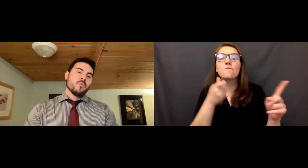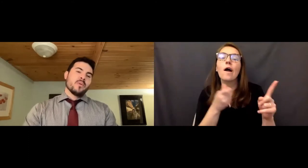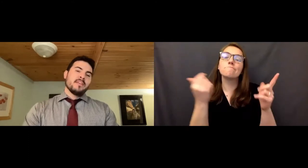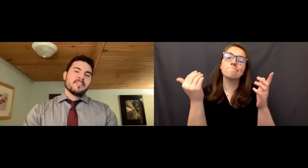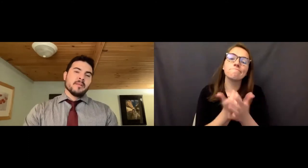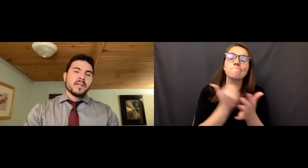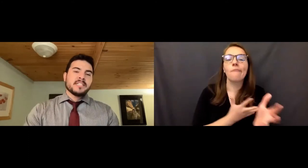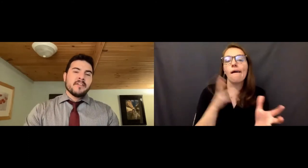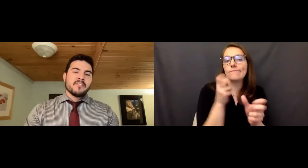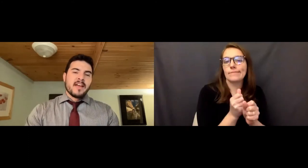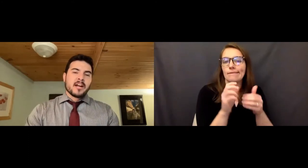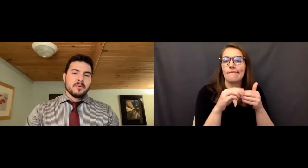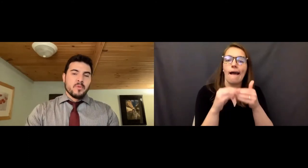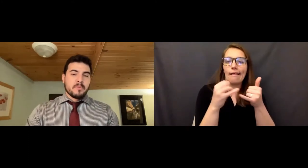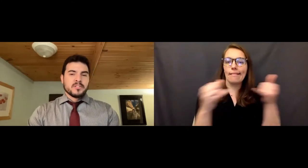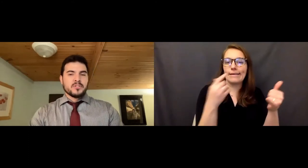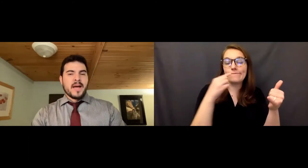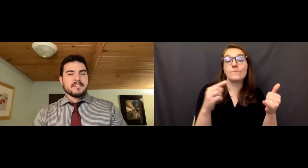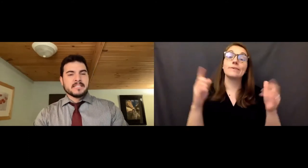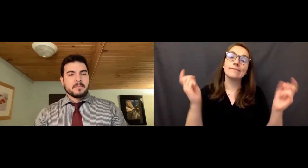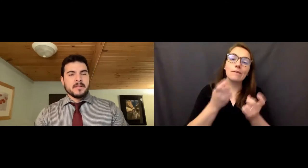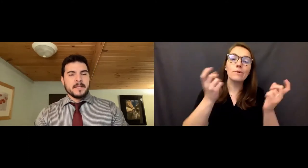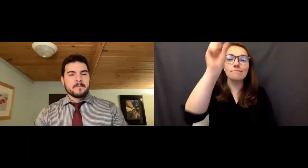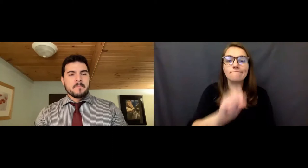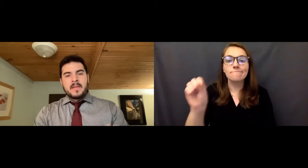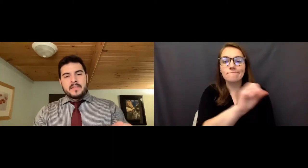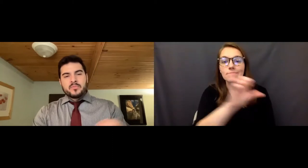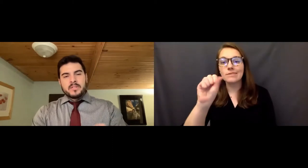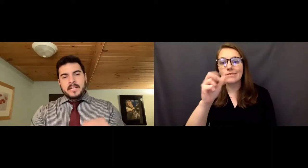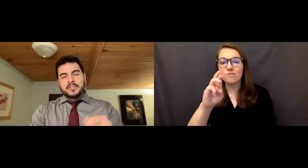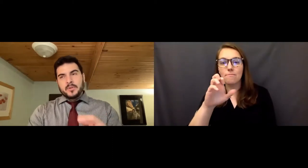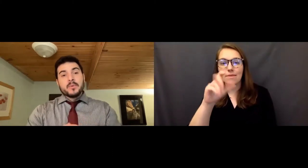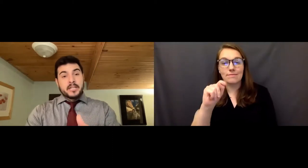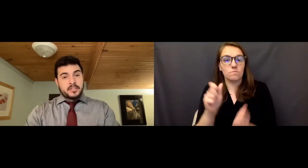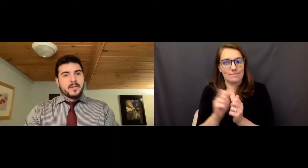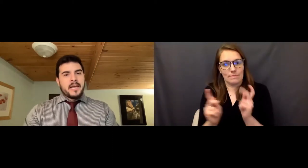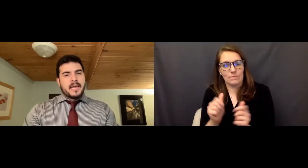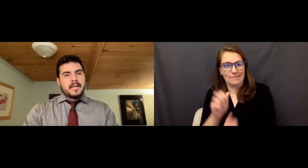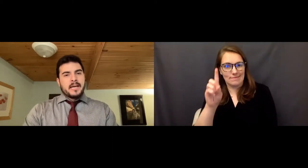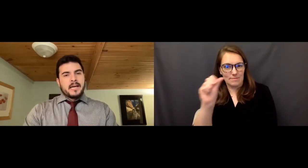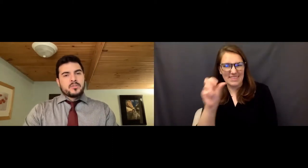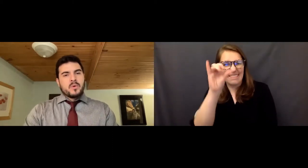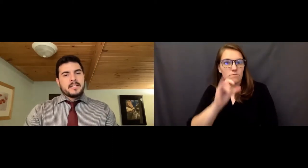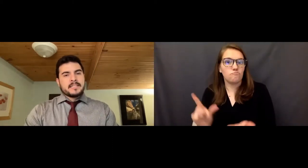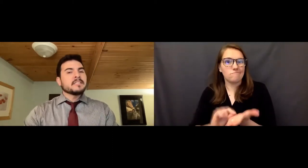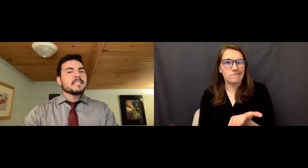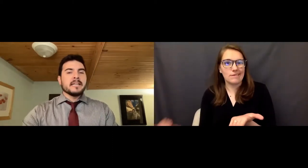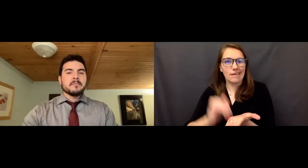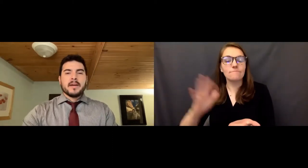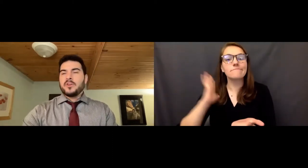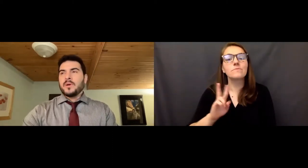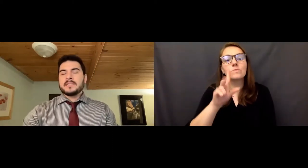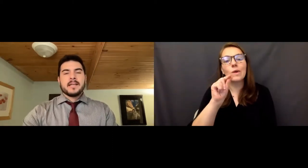guidelines for the celebration of the sacraments with persons who have a disability. This was issued or reissued in